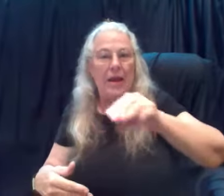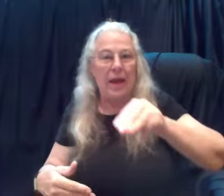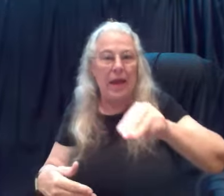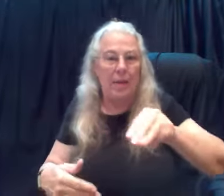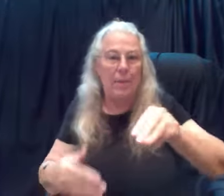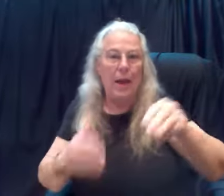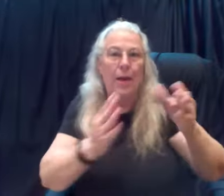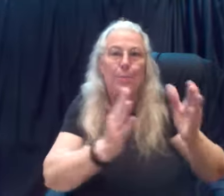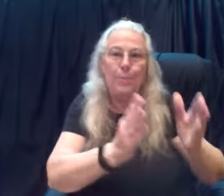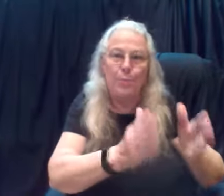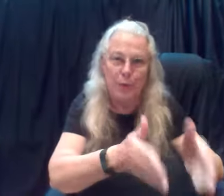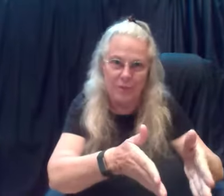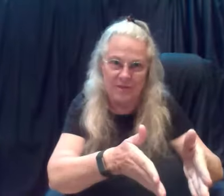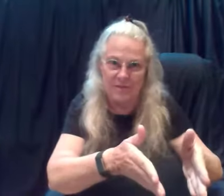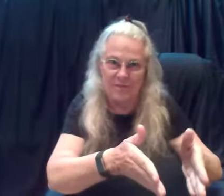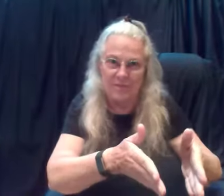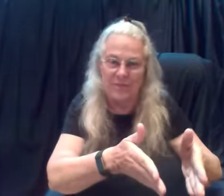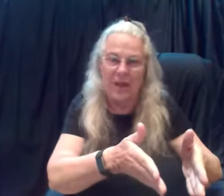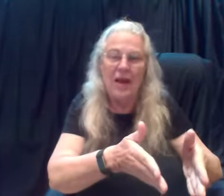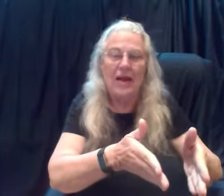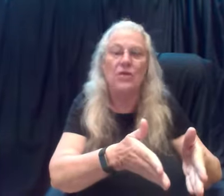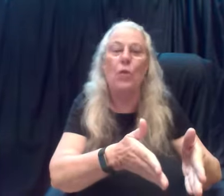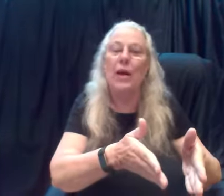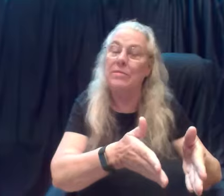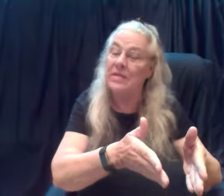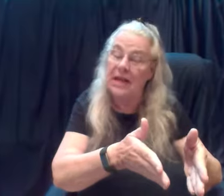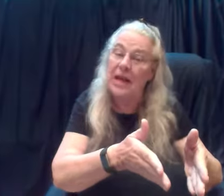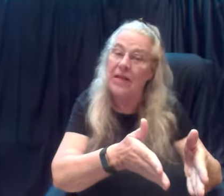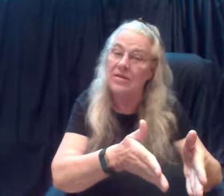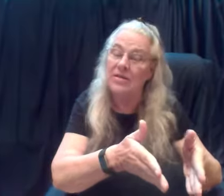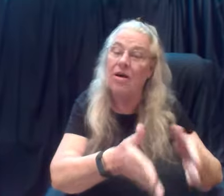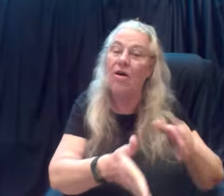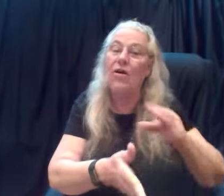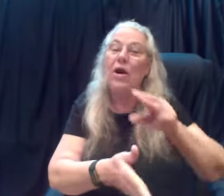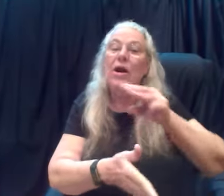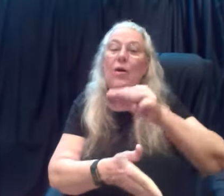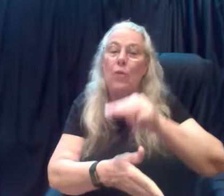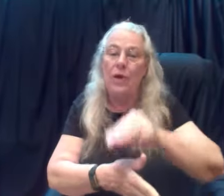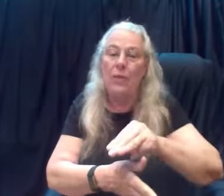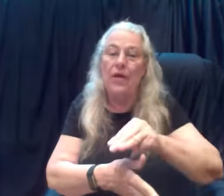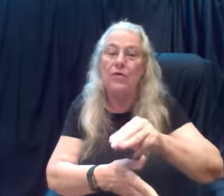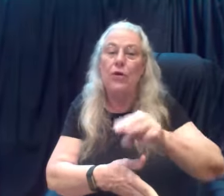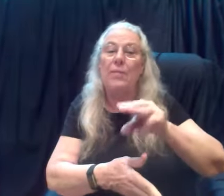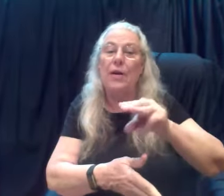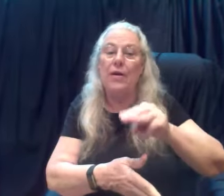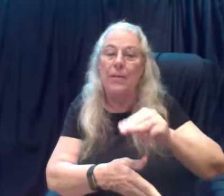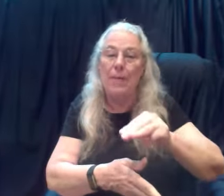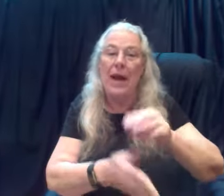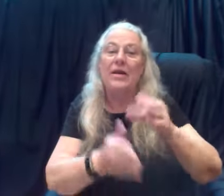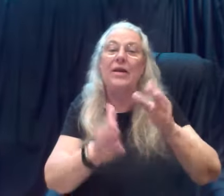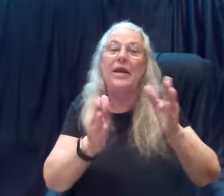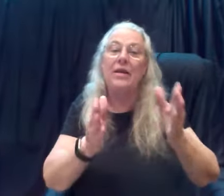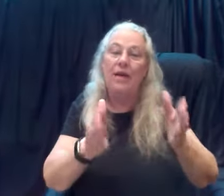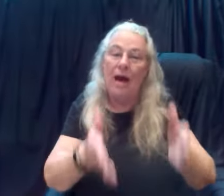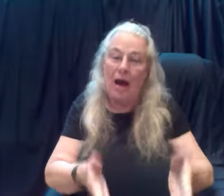M person. And so when I'm singing that song, when they're doing Mary Magdalene, I will